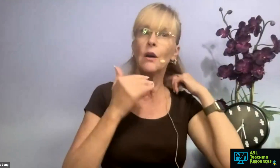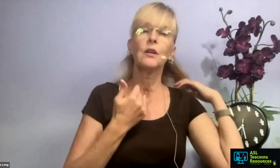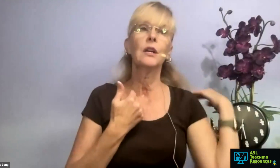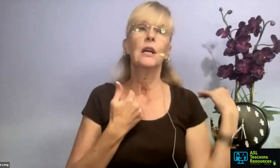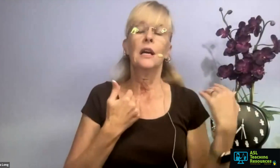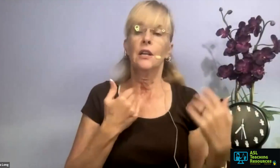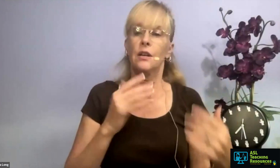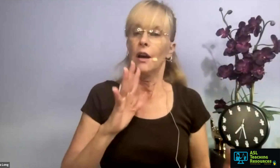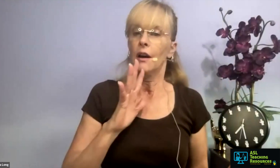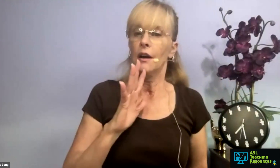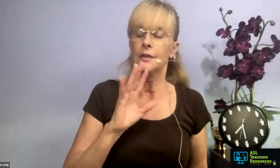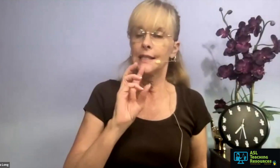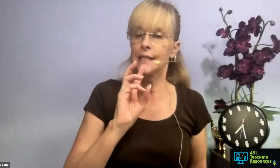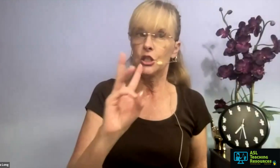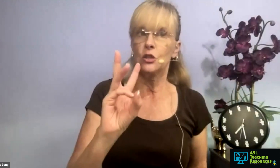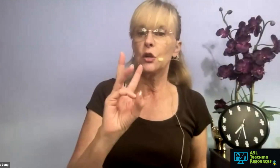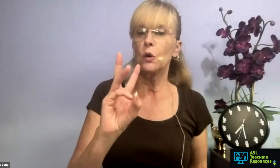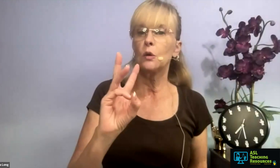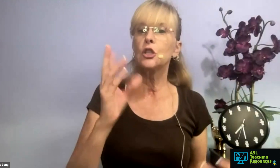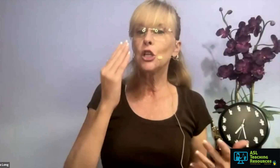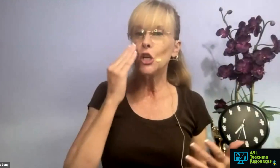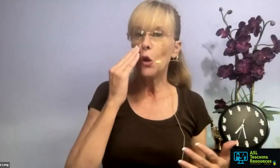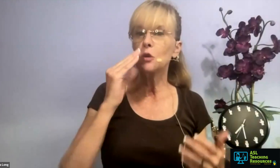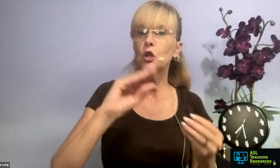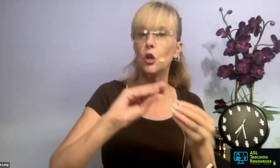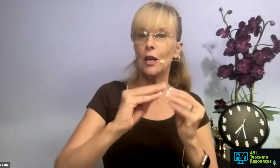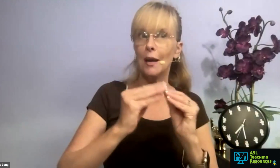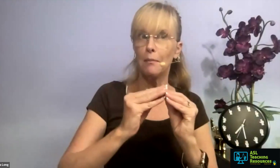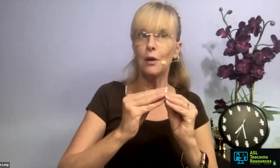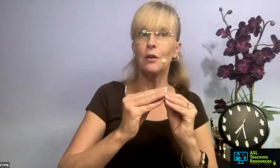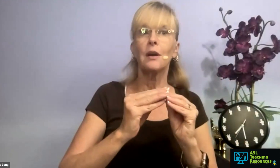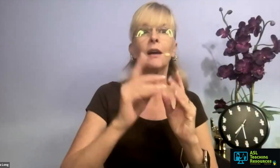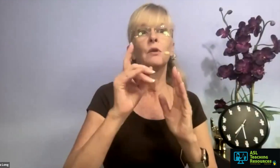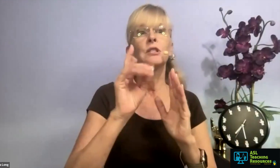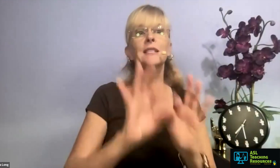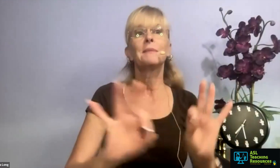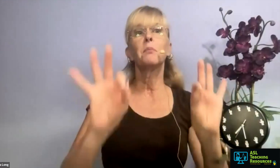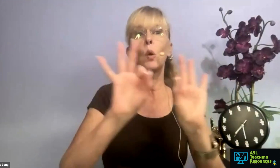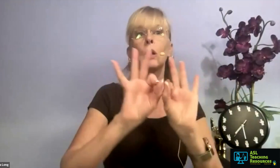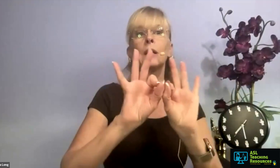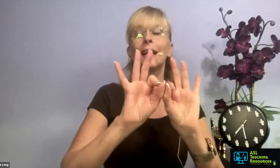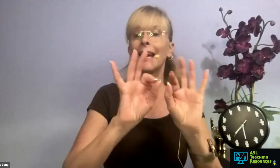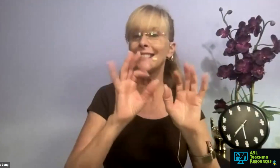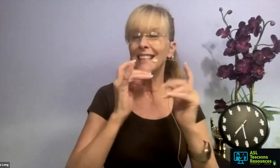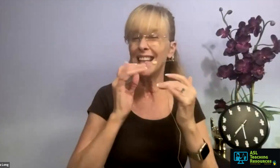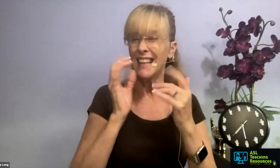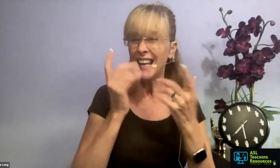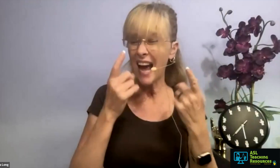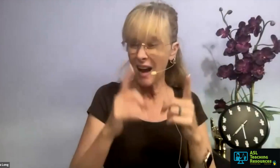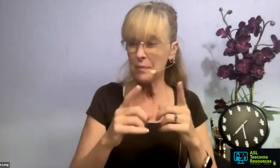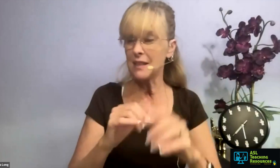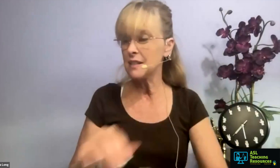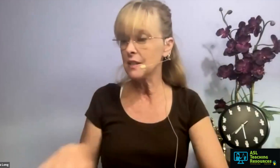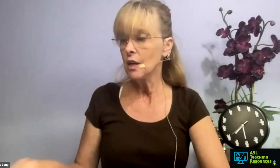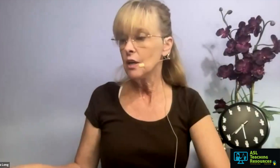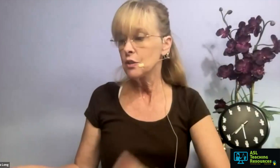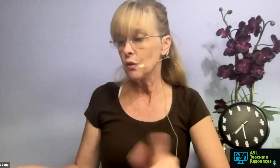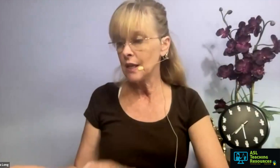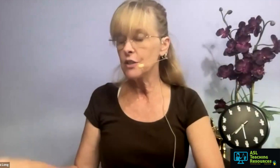granddaughter, 6 years old, she knows her number, which is important in case anything happens. So these are